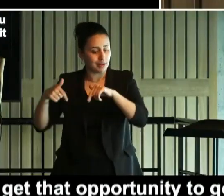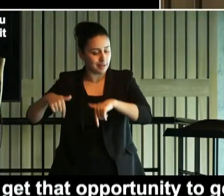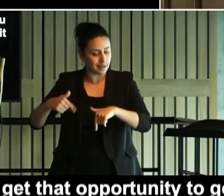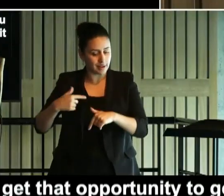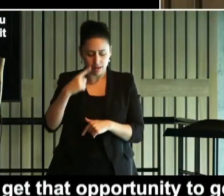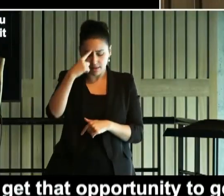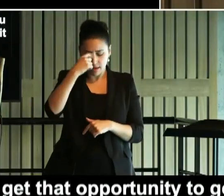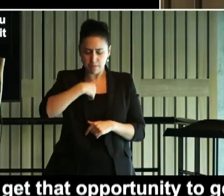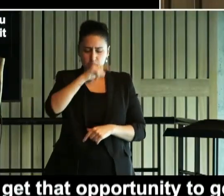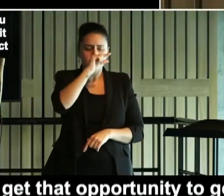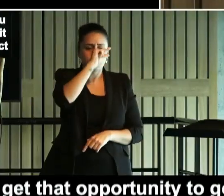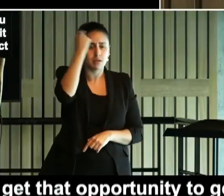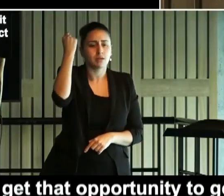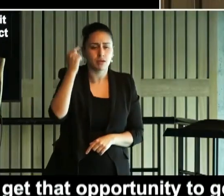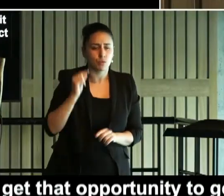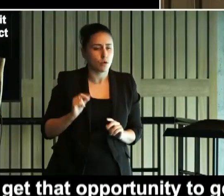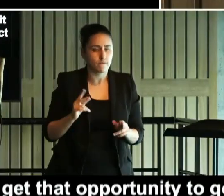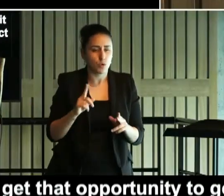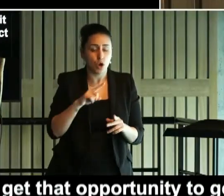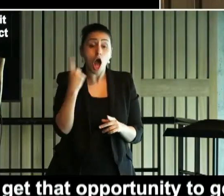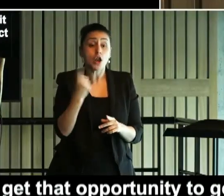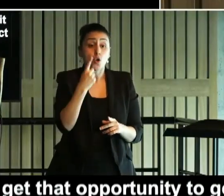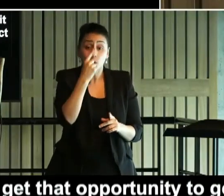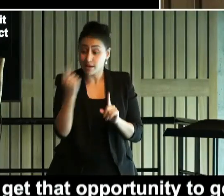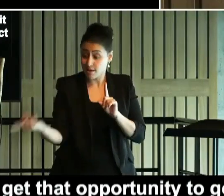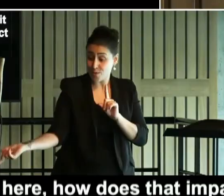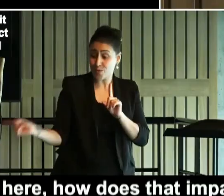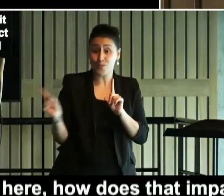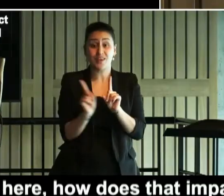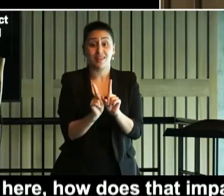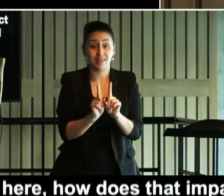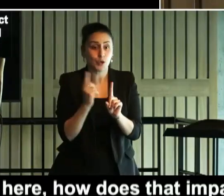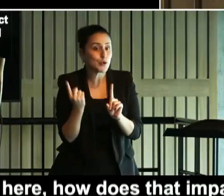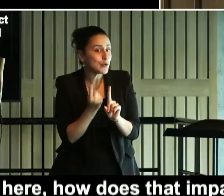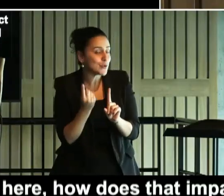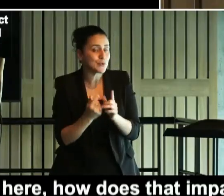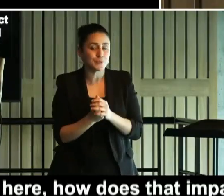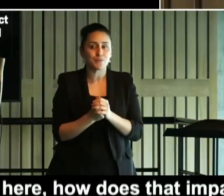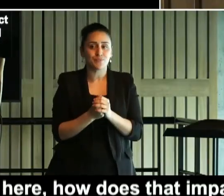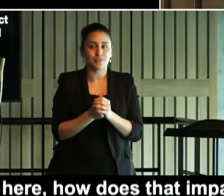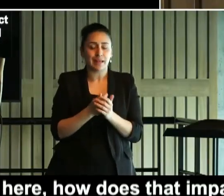doing this for? And who can I take with me? And we even did a cheeky